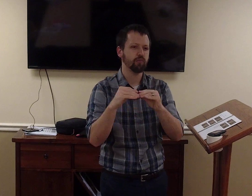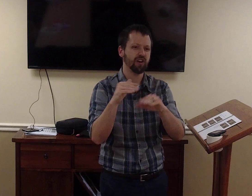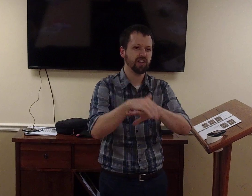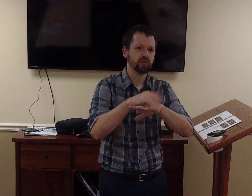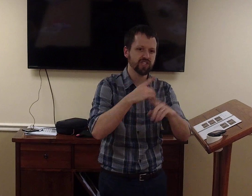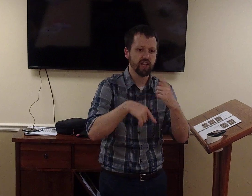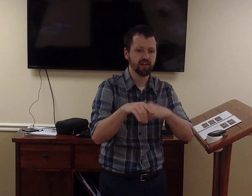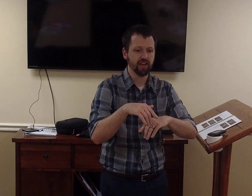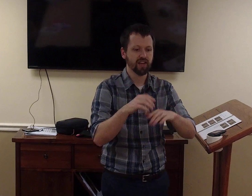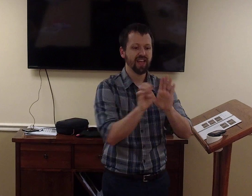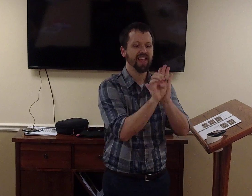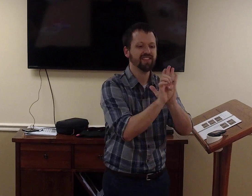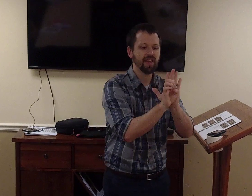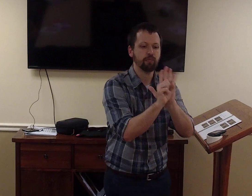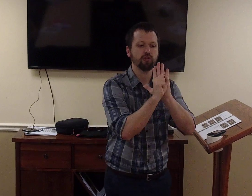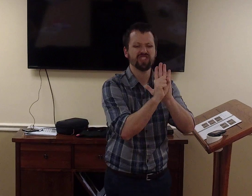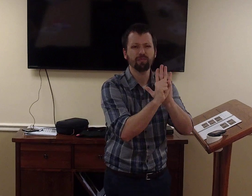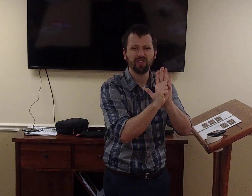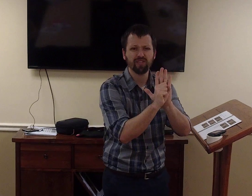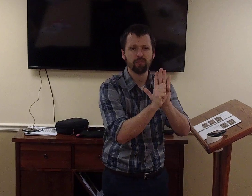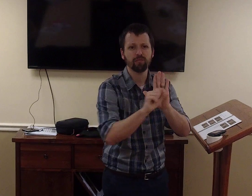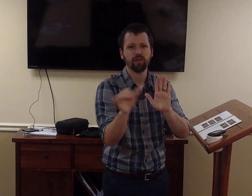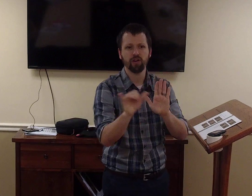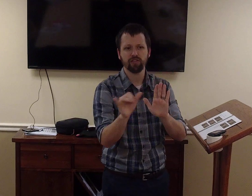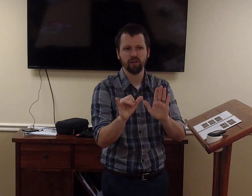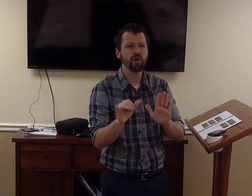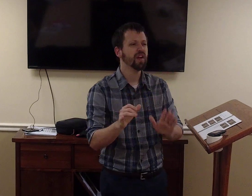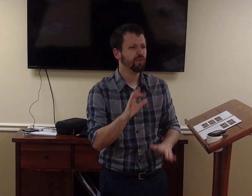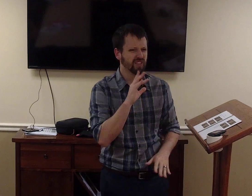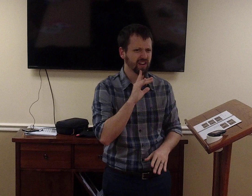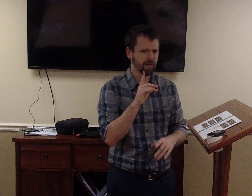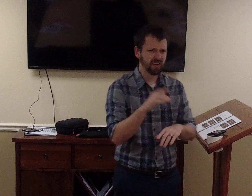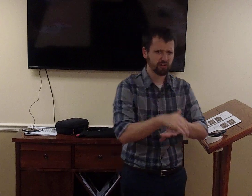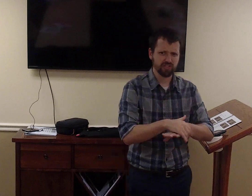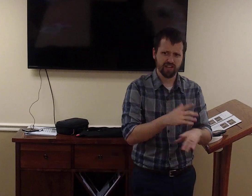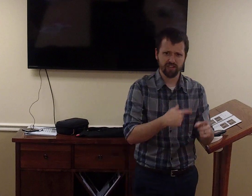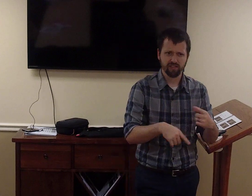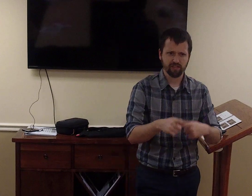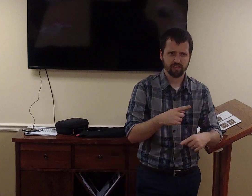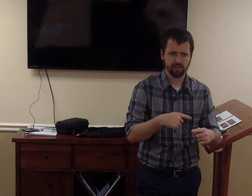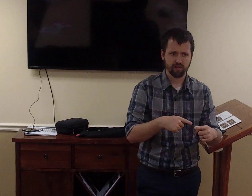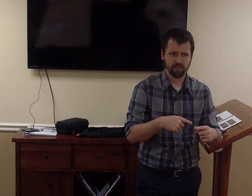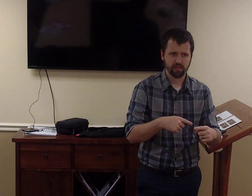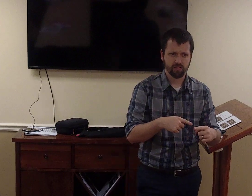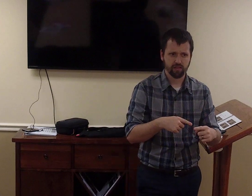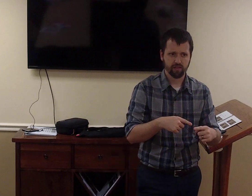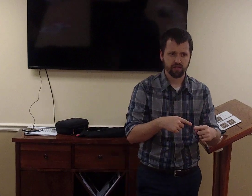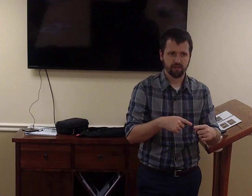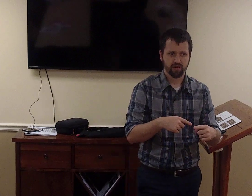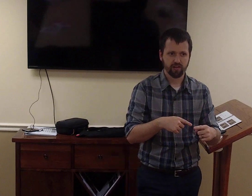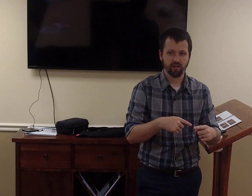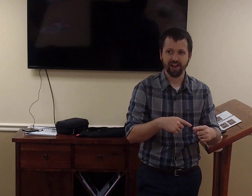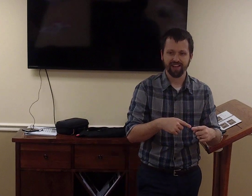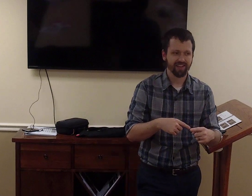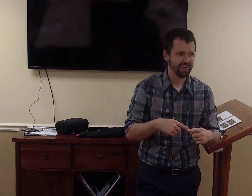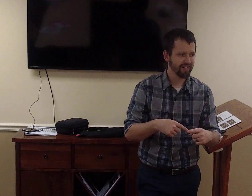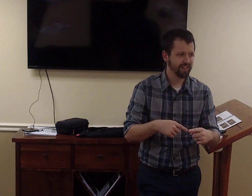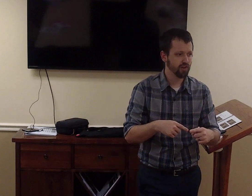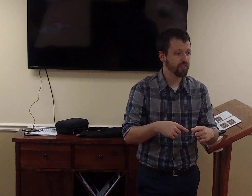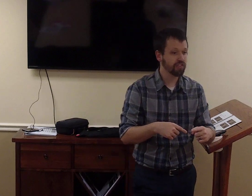more English sign, like example or symbolism also. We talked about English signs? All right. So. You don't think so?